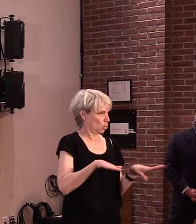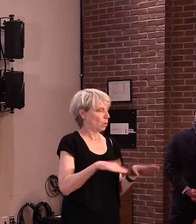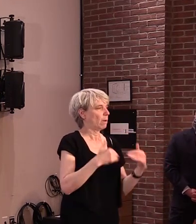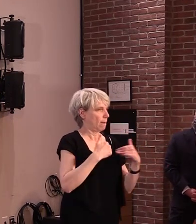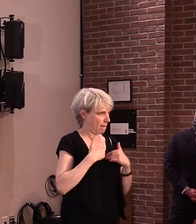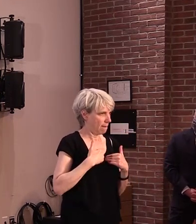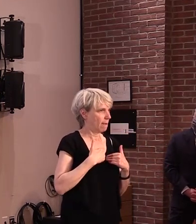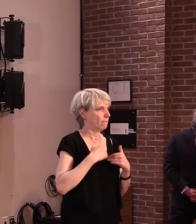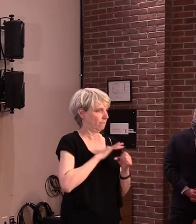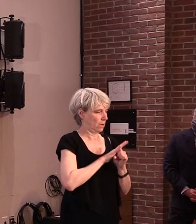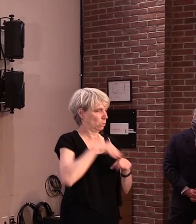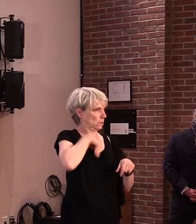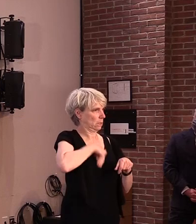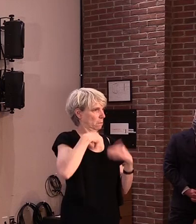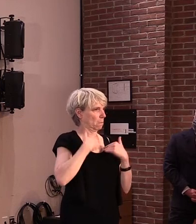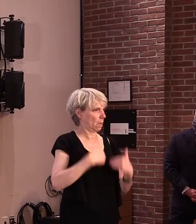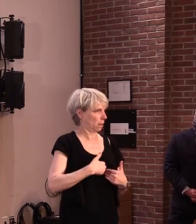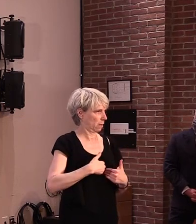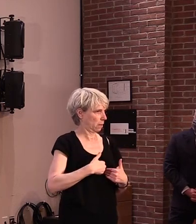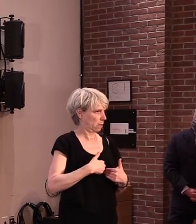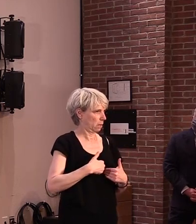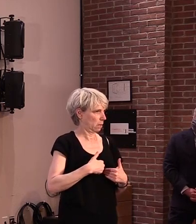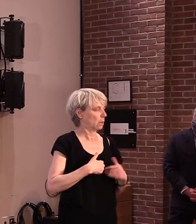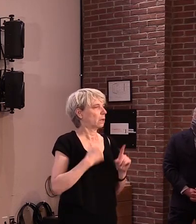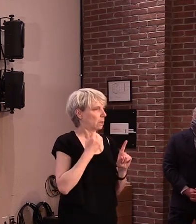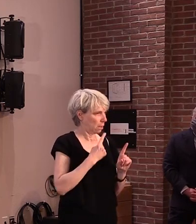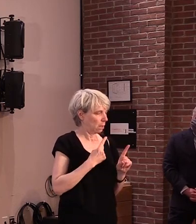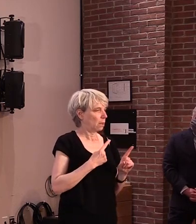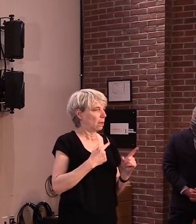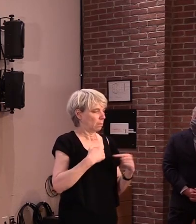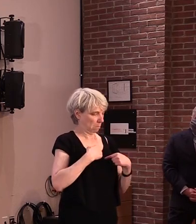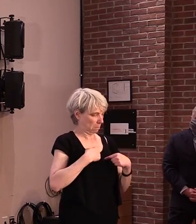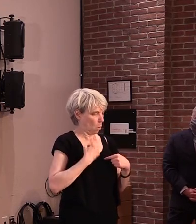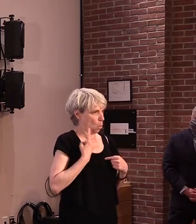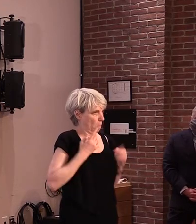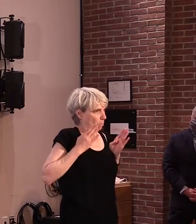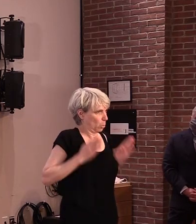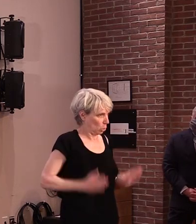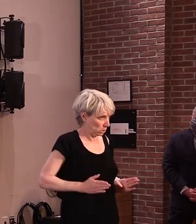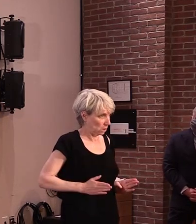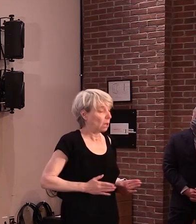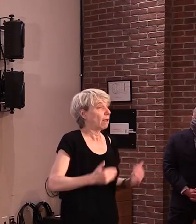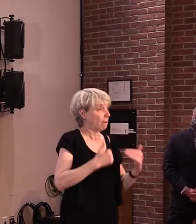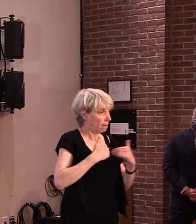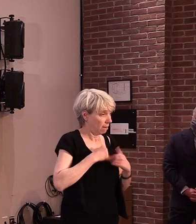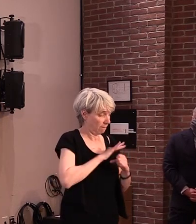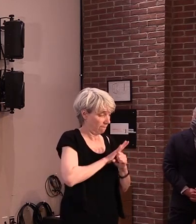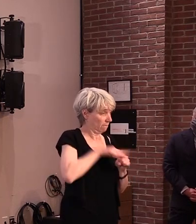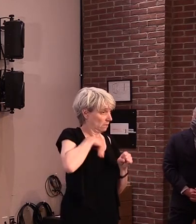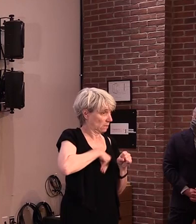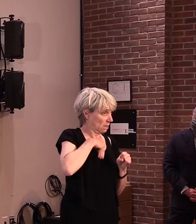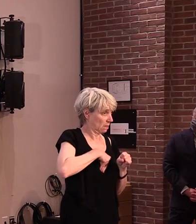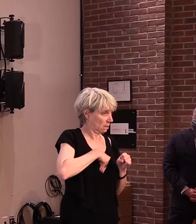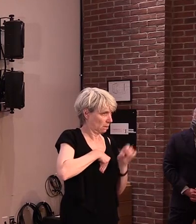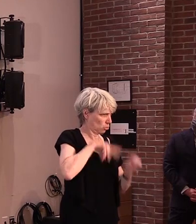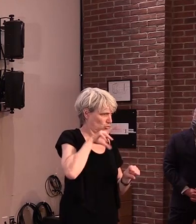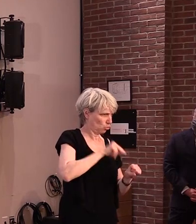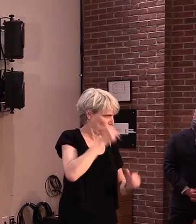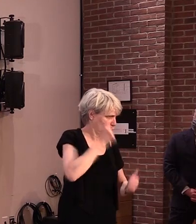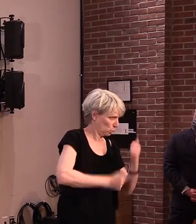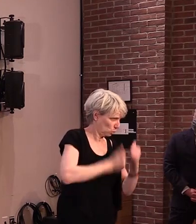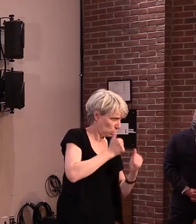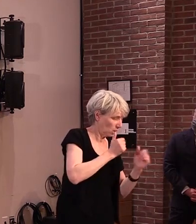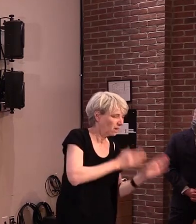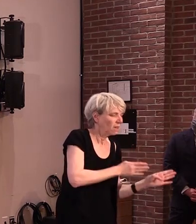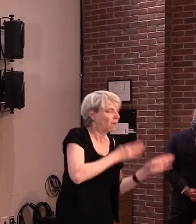viral infection is present, and does an individual actually have an active infection present, versus this other piece of